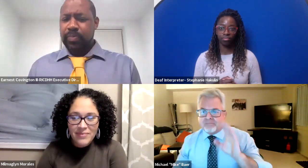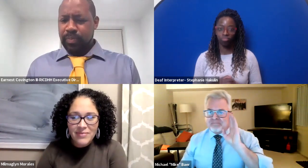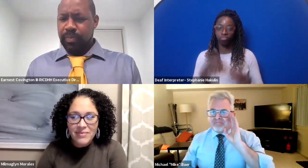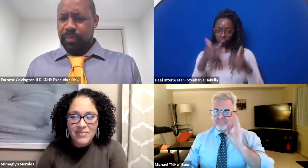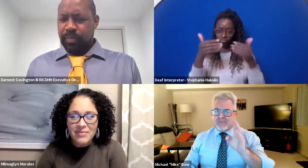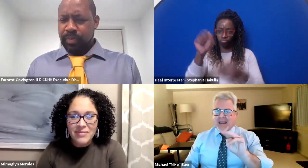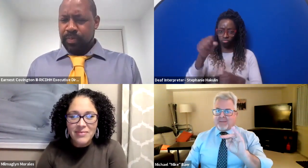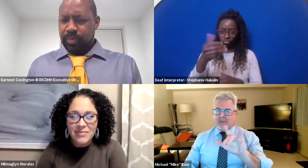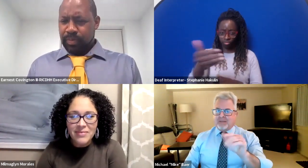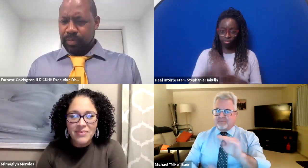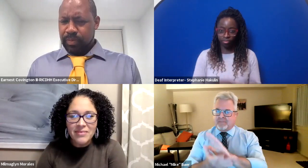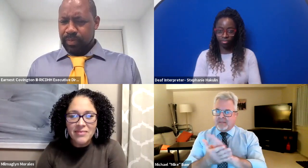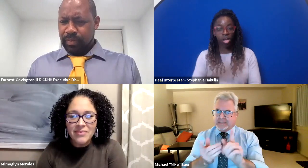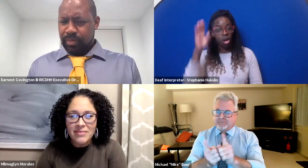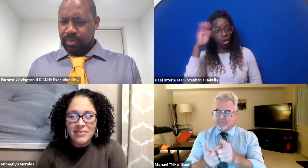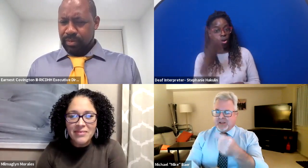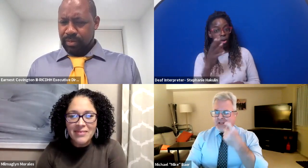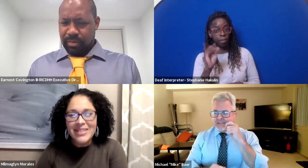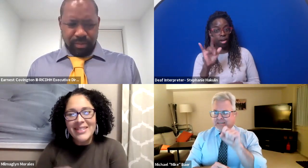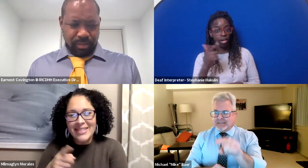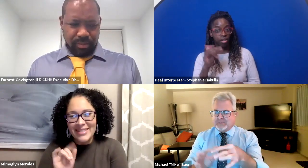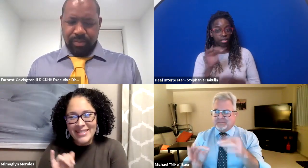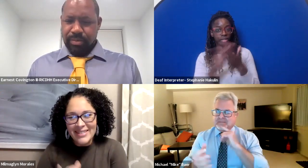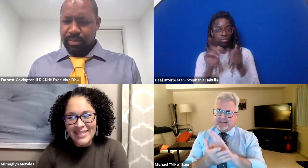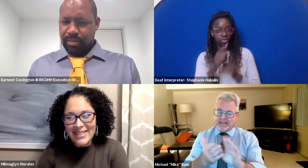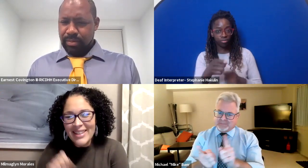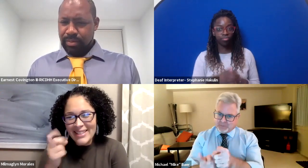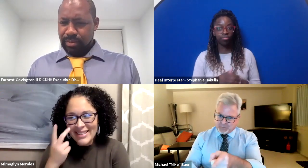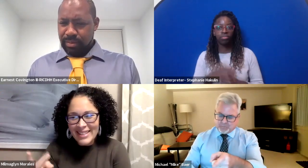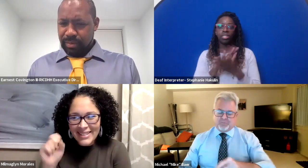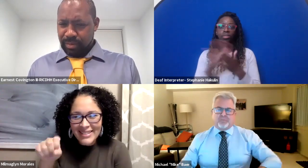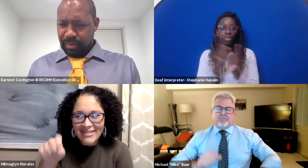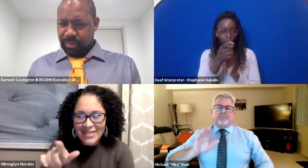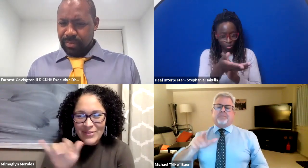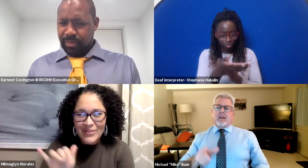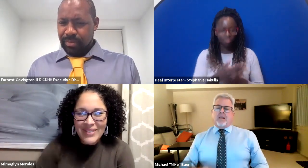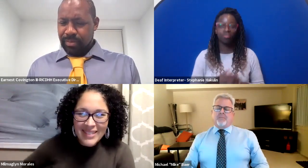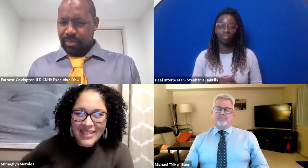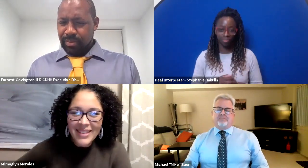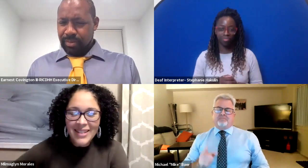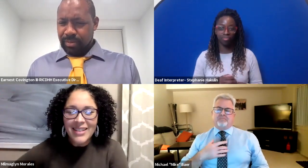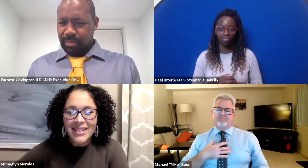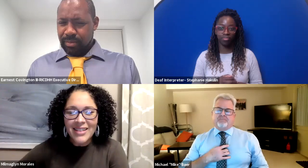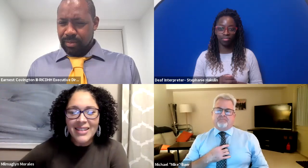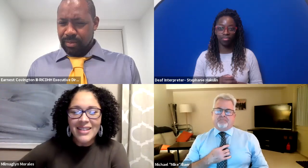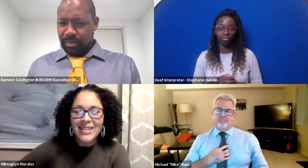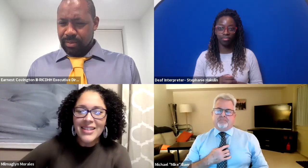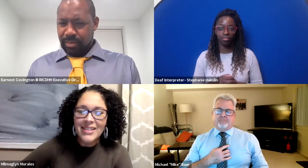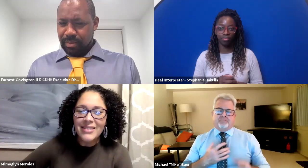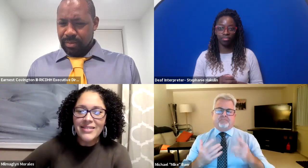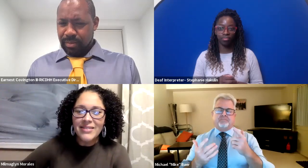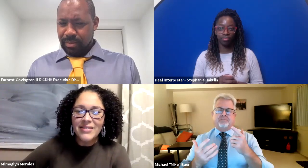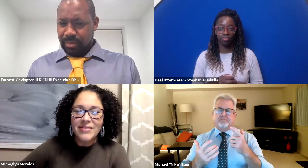Is it okay for me to go ahead? Yeah. Hi, Mill Magnin. It's very nice to meet you. I'm Mike there, and I do